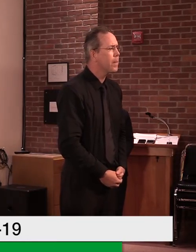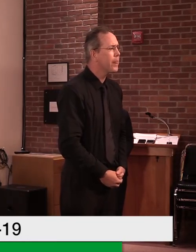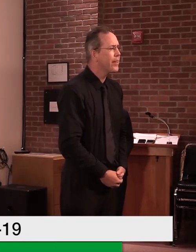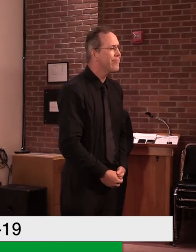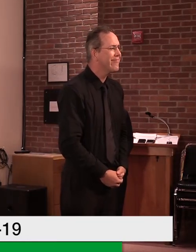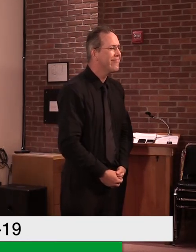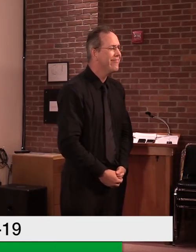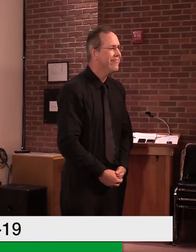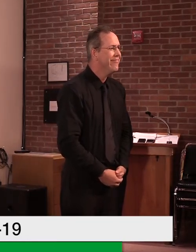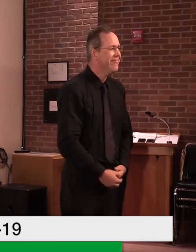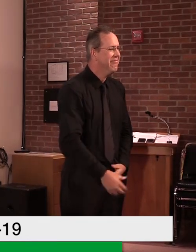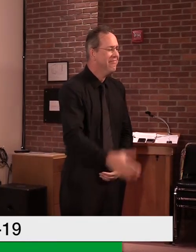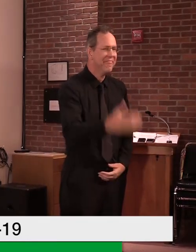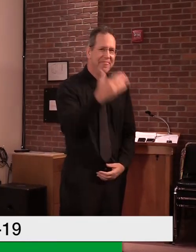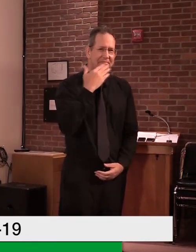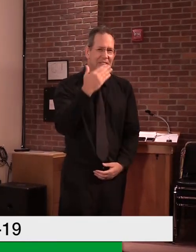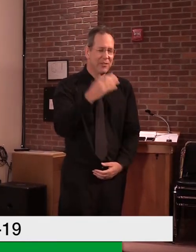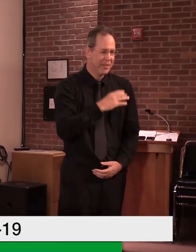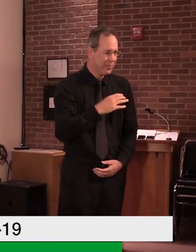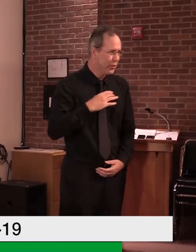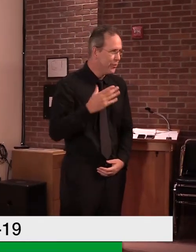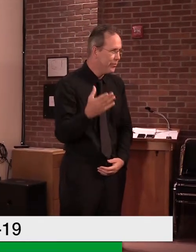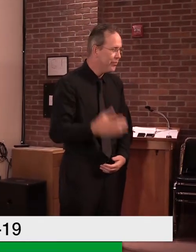Thank you, Commissioner Pichek.